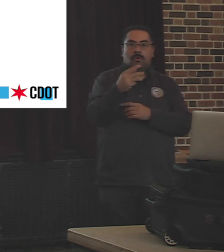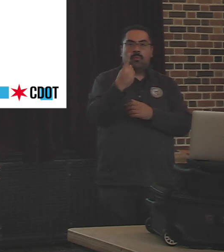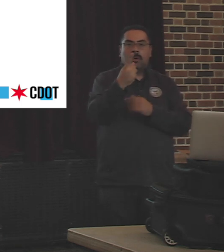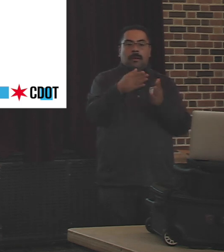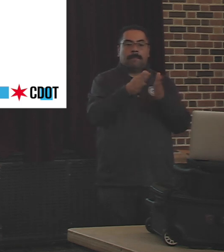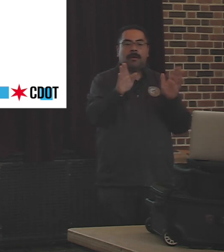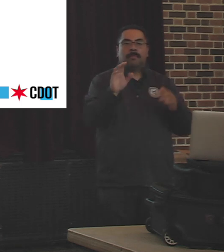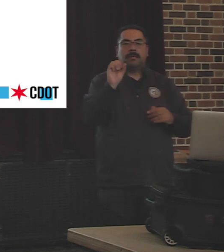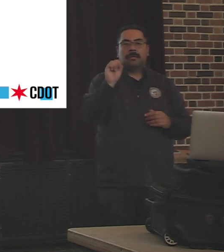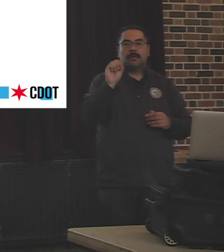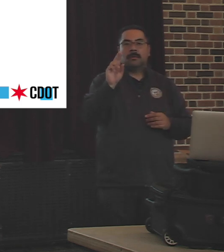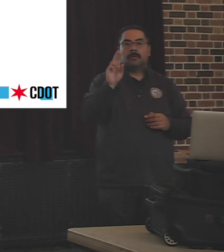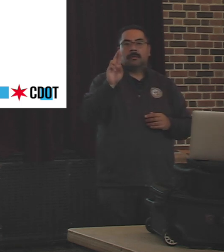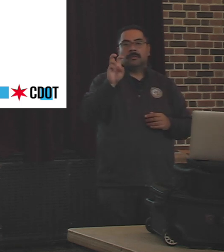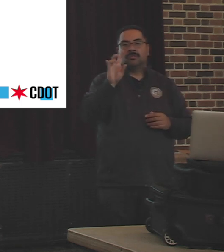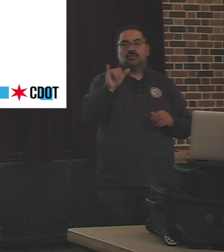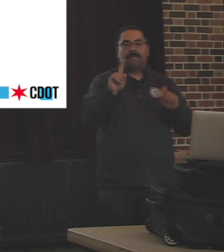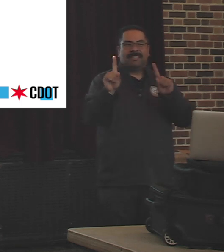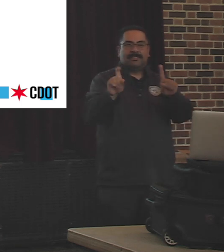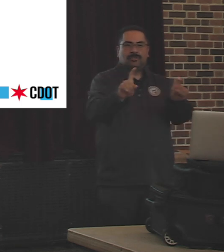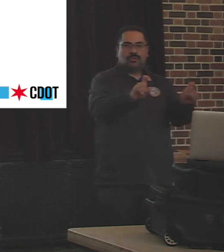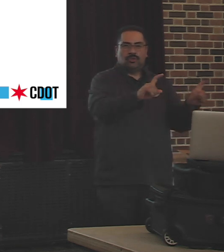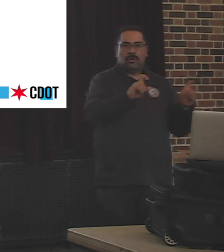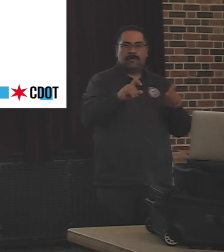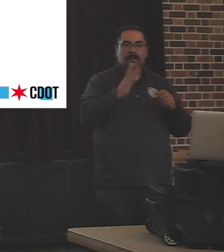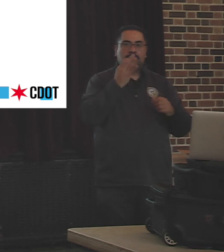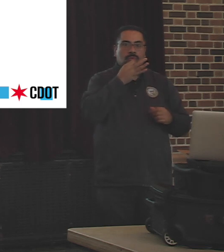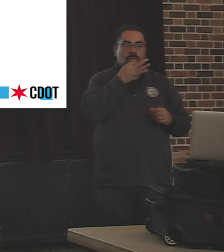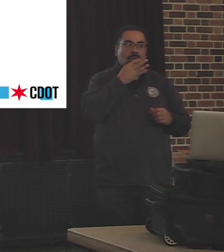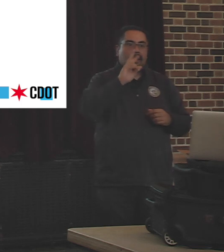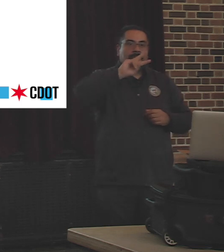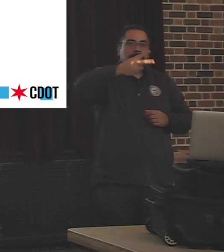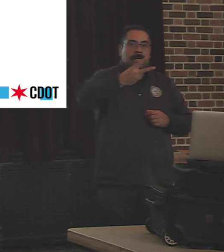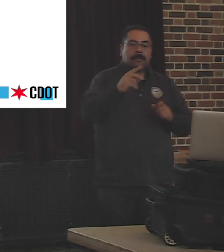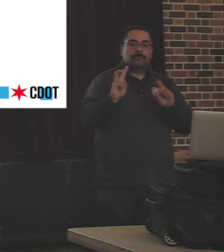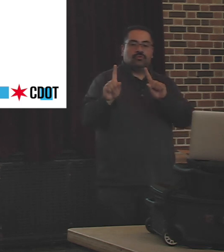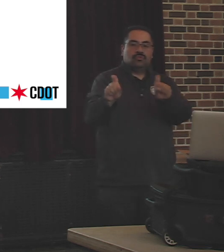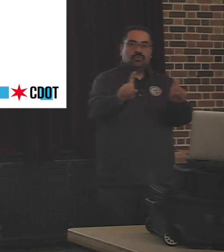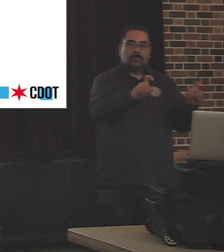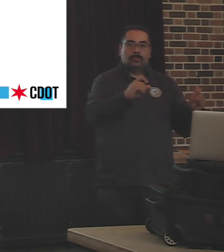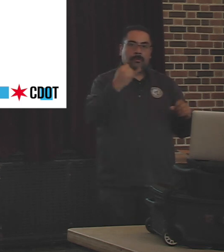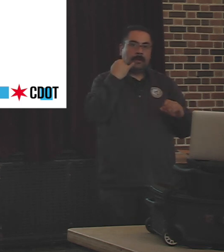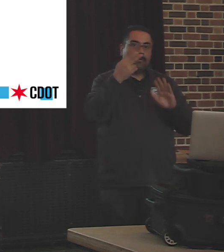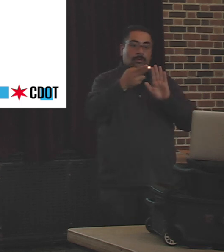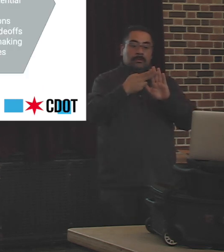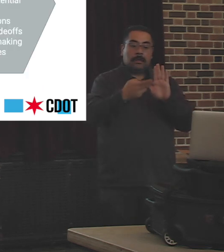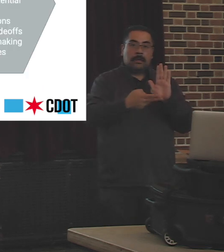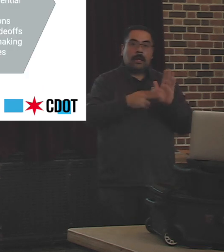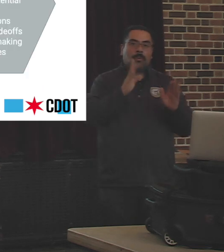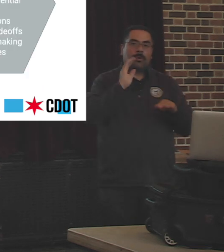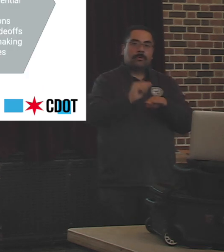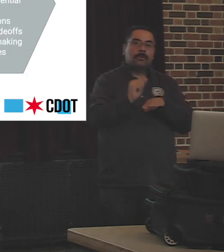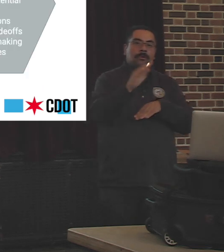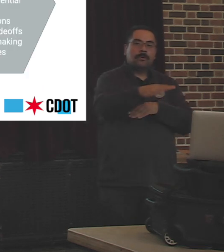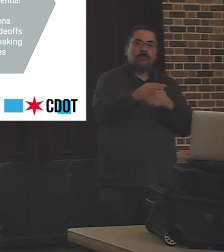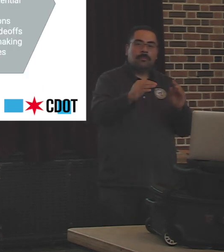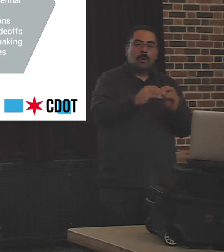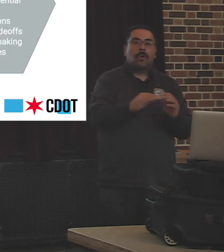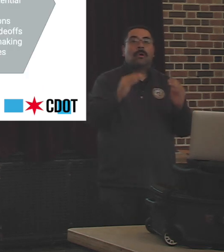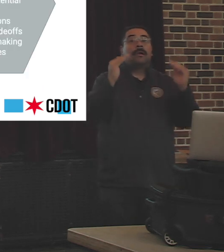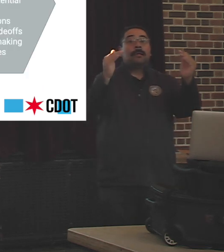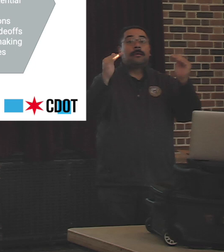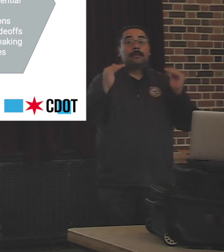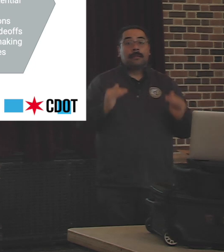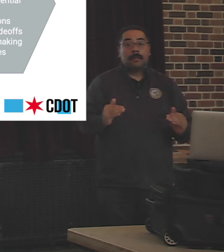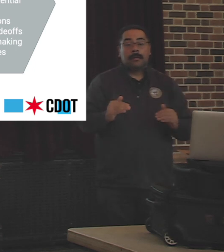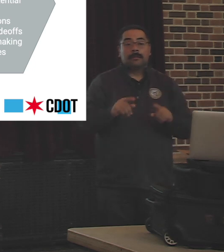and soon we'll be coming up with our second public survey. So if you sign up, you will receive information on that. Next slide. So